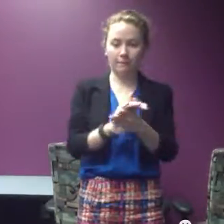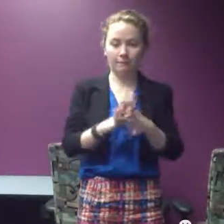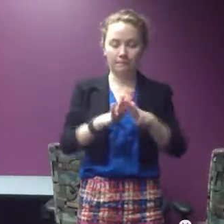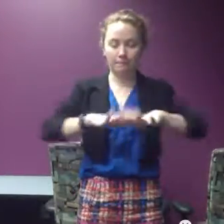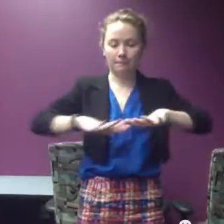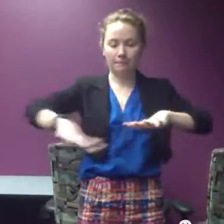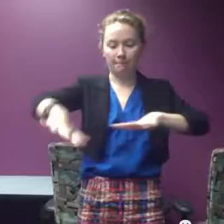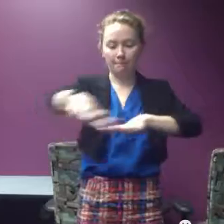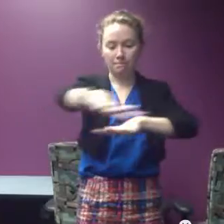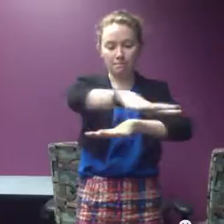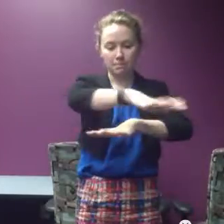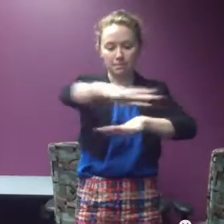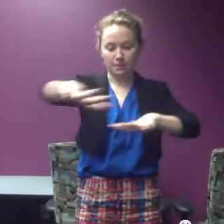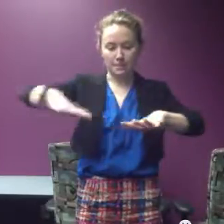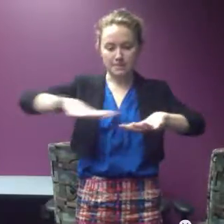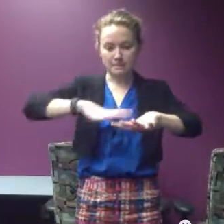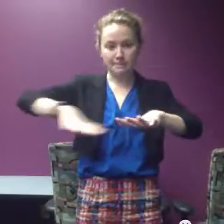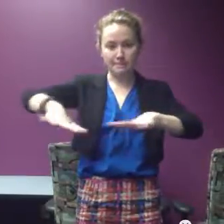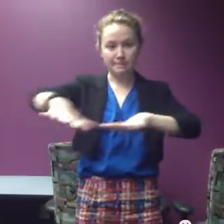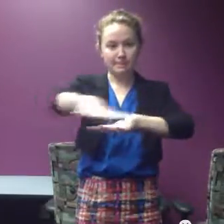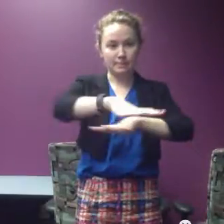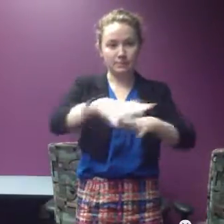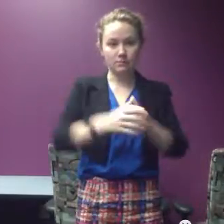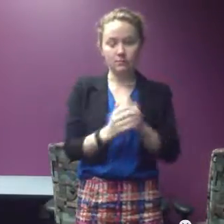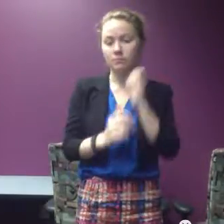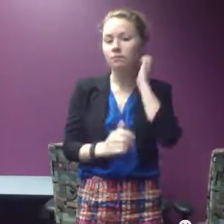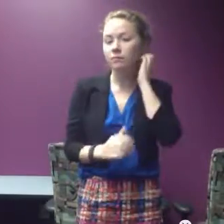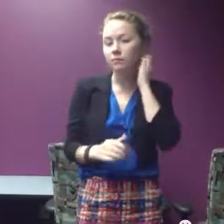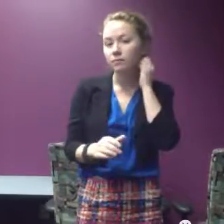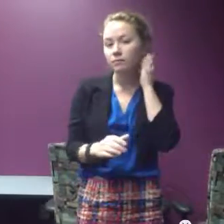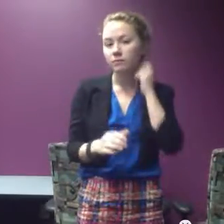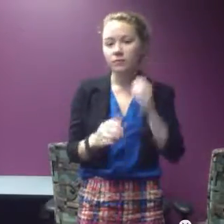focuses on the space inside.